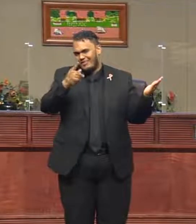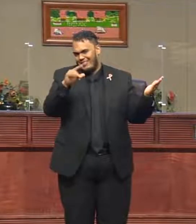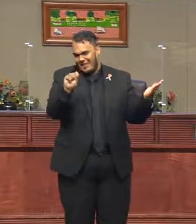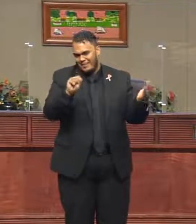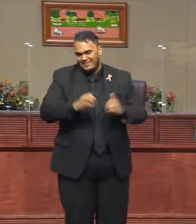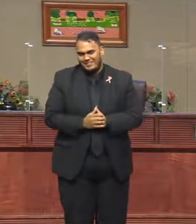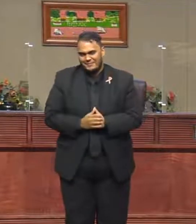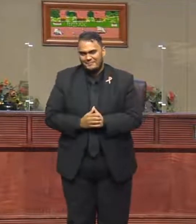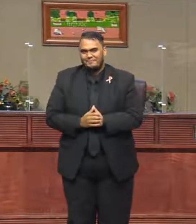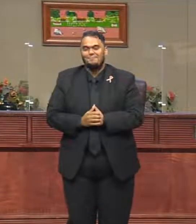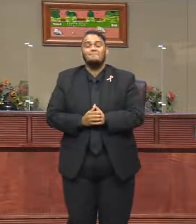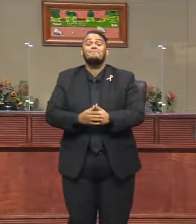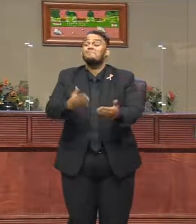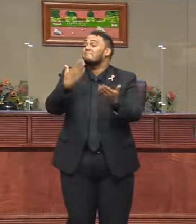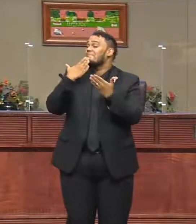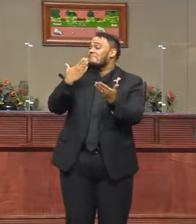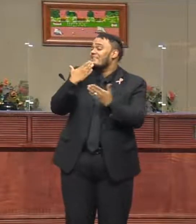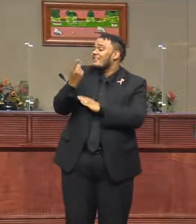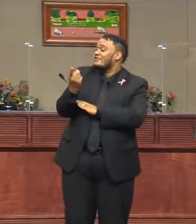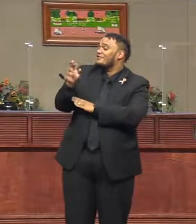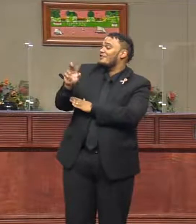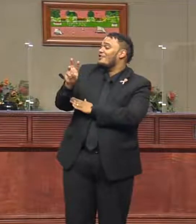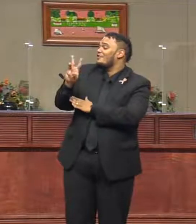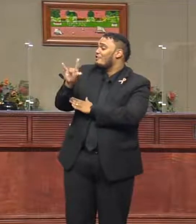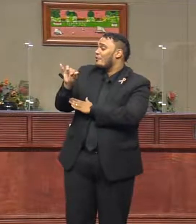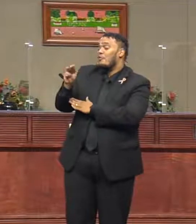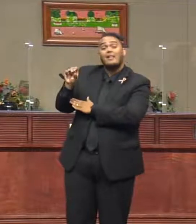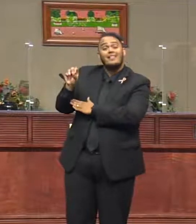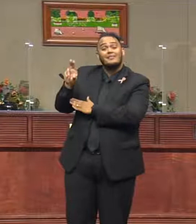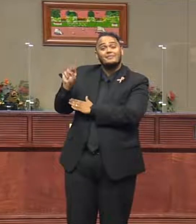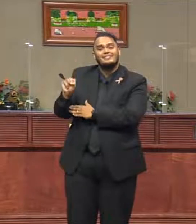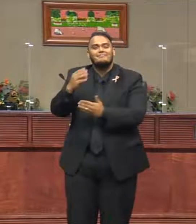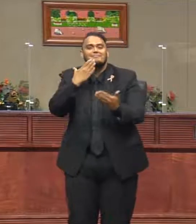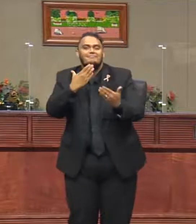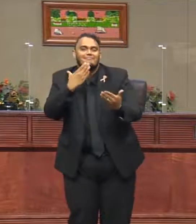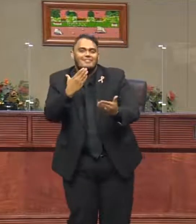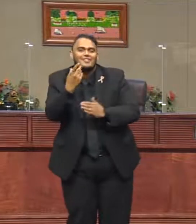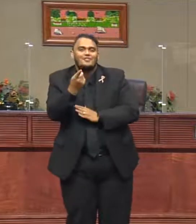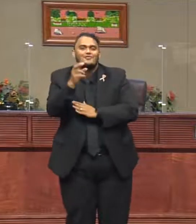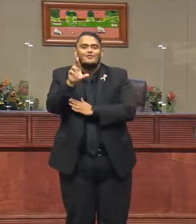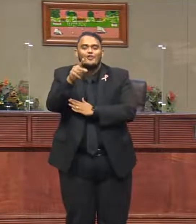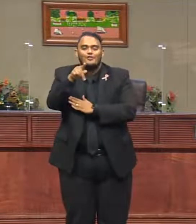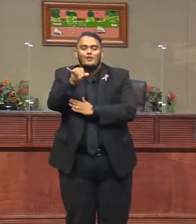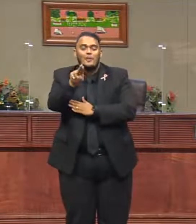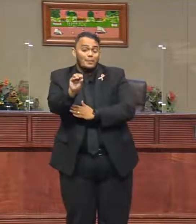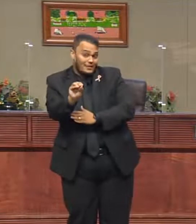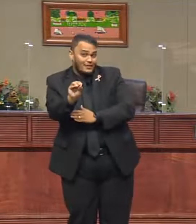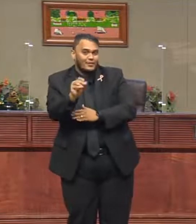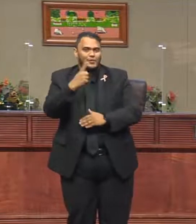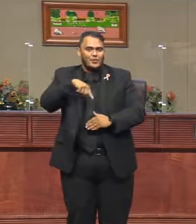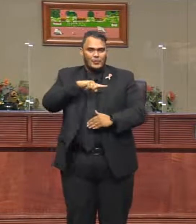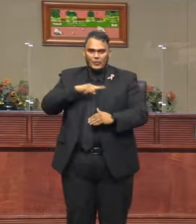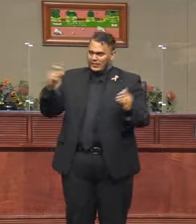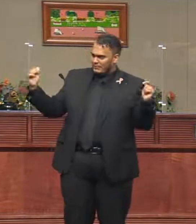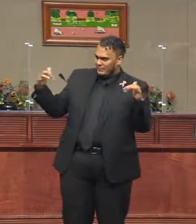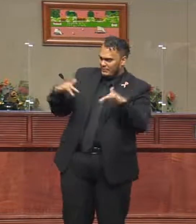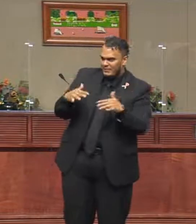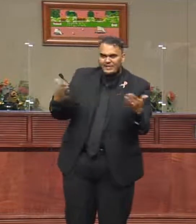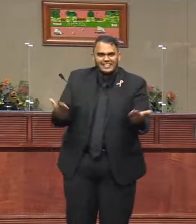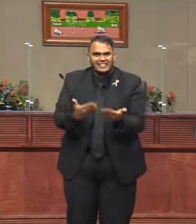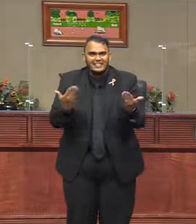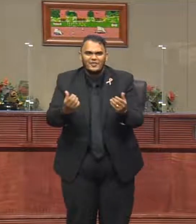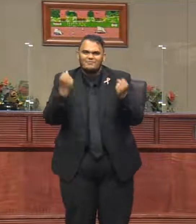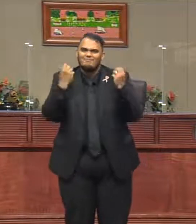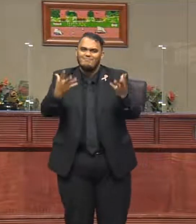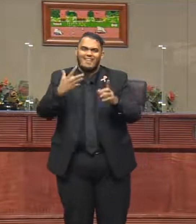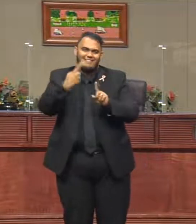All right, thank you, Dr. Williamson, and thank you, Dr. Pino. We've been meeting now for many months and doing these